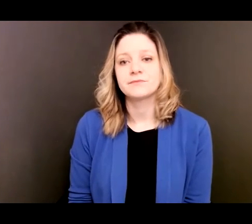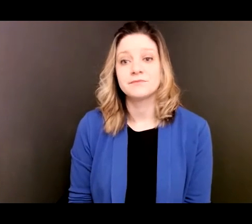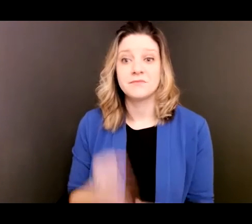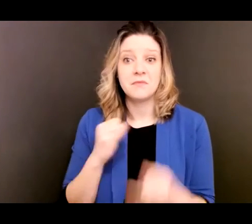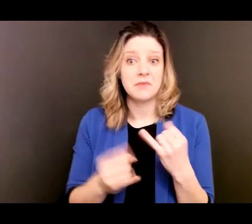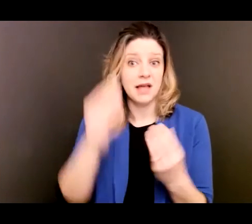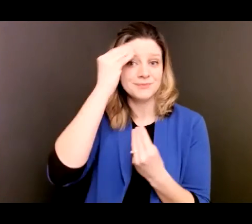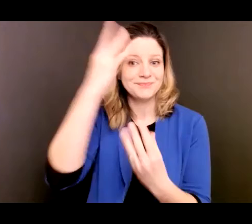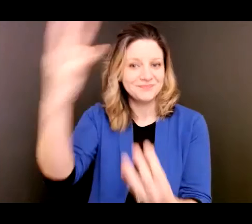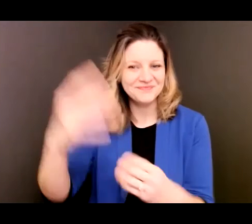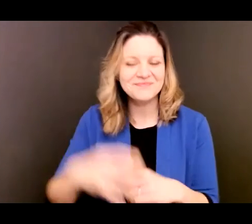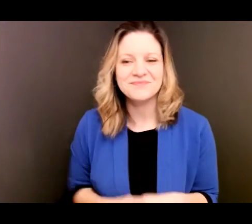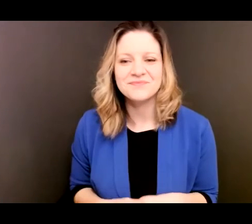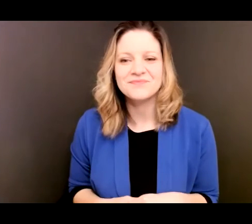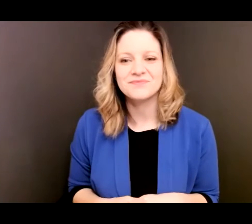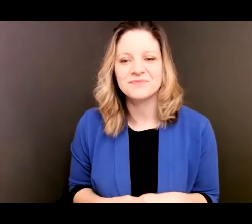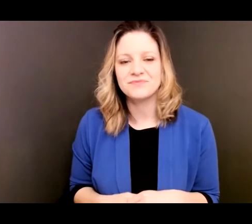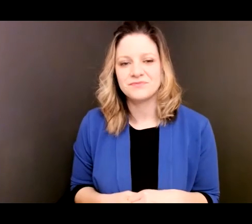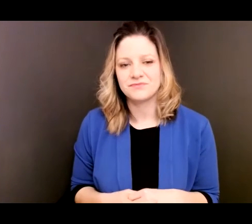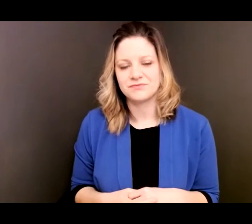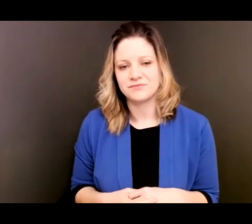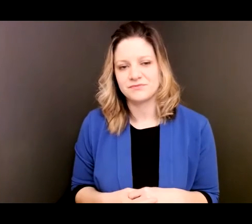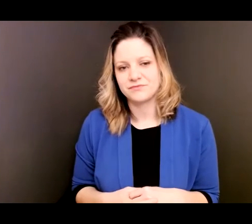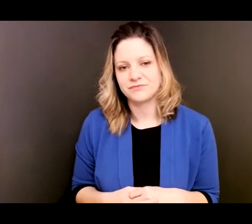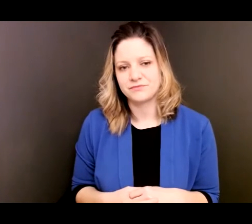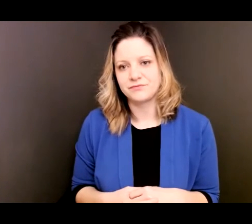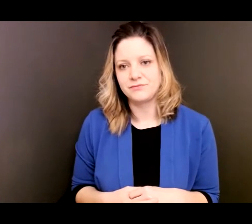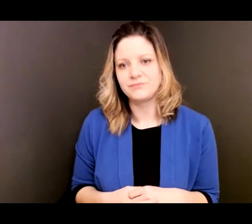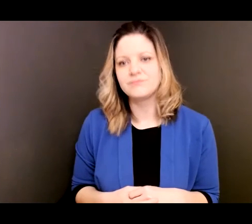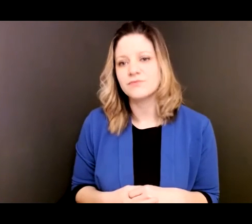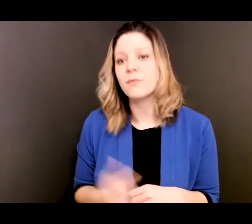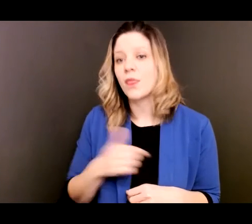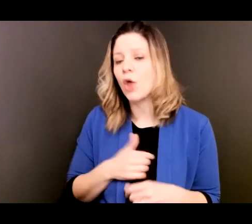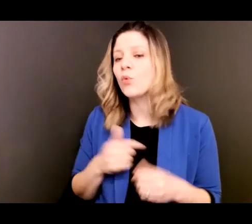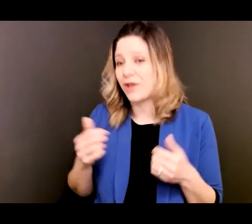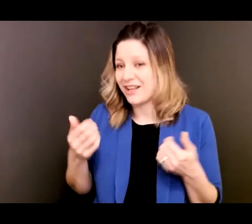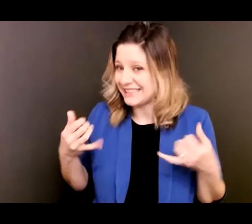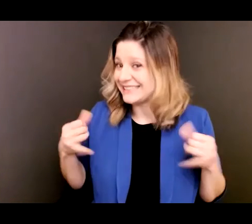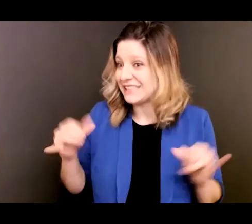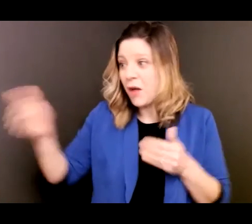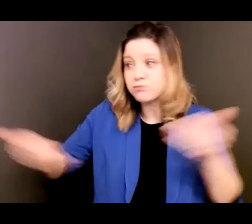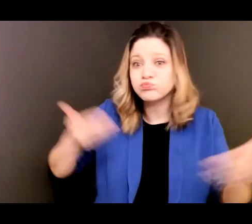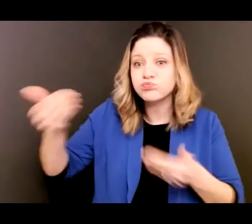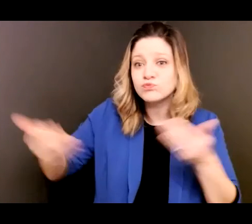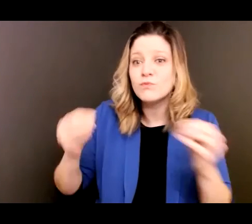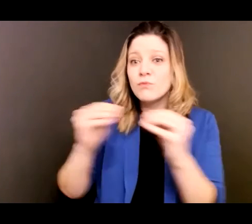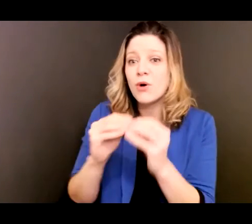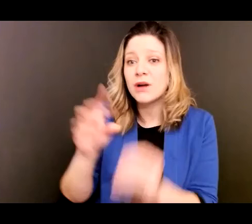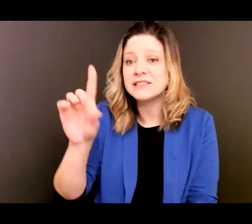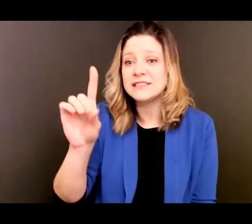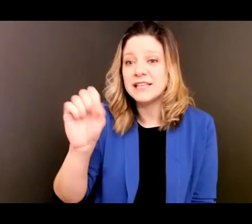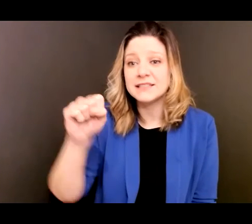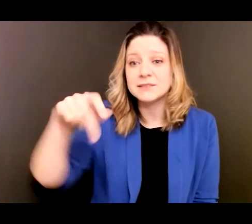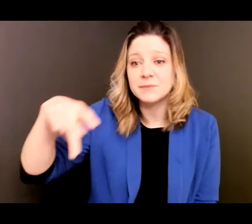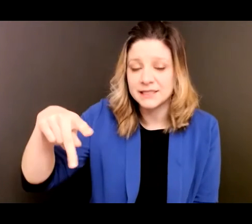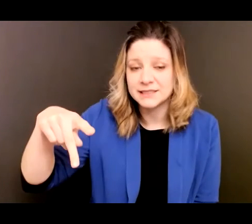Lastly, we are still hoping we will have new direct support hires in the next month, which will allow